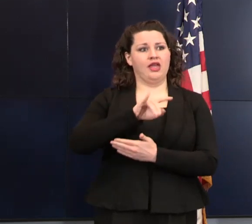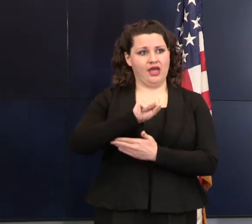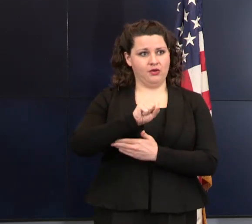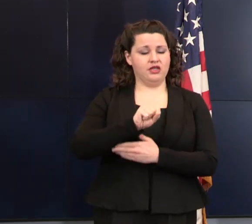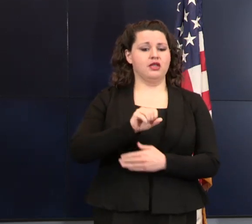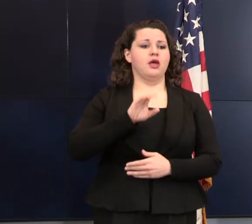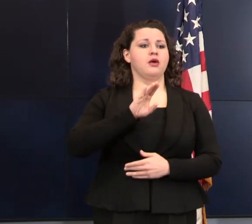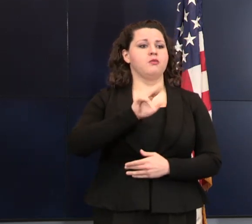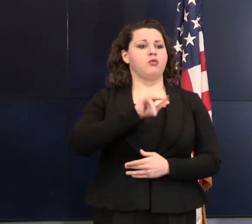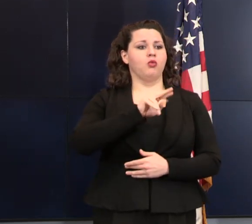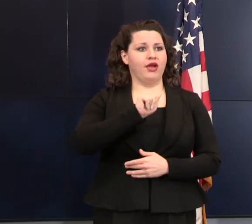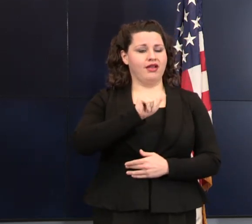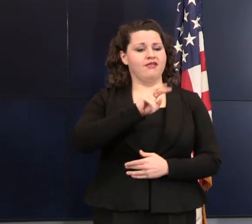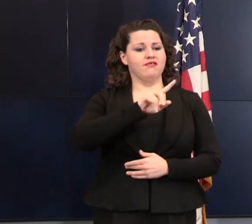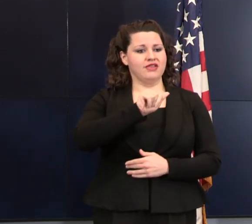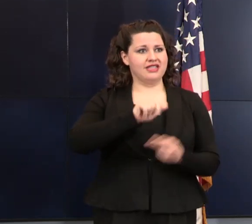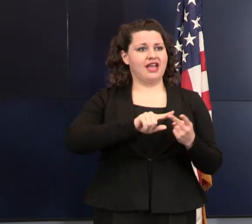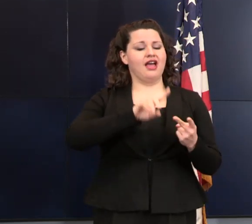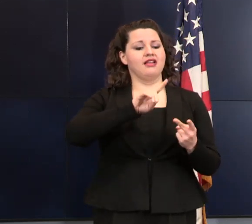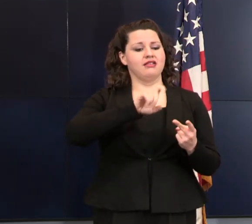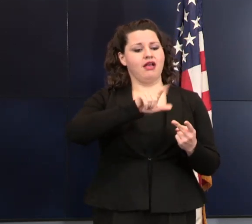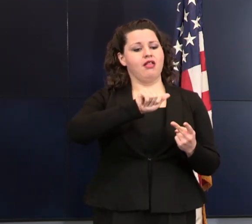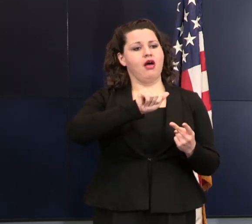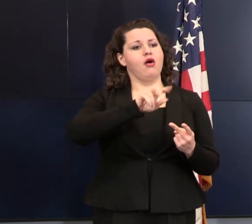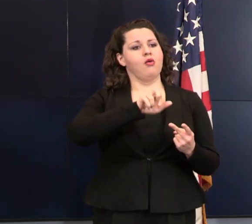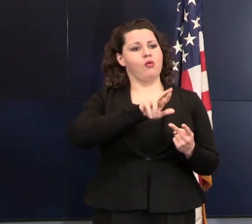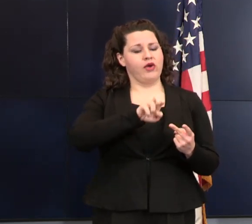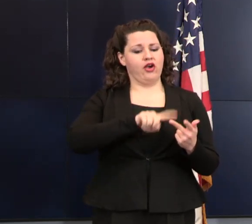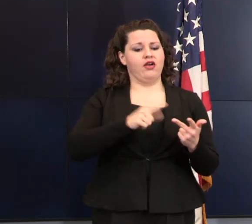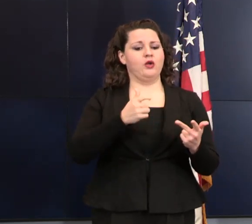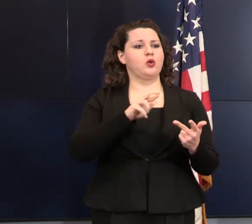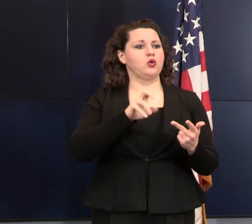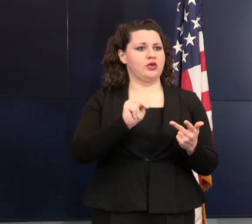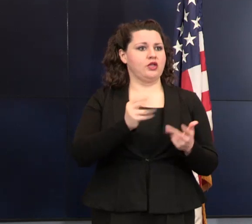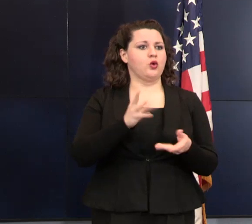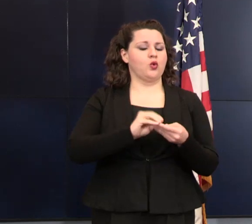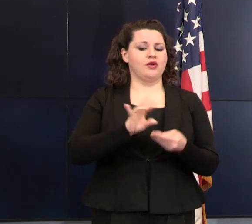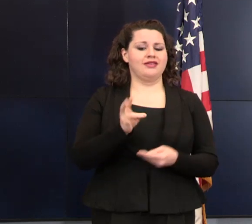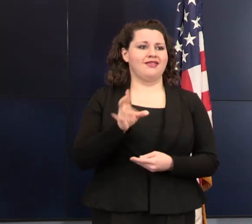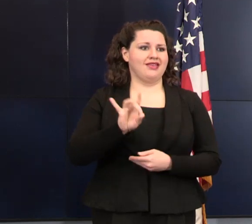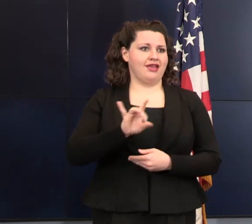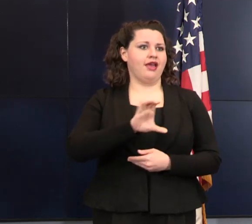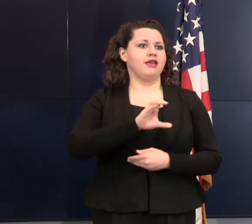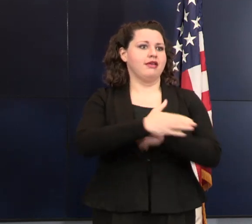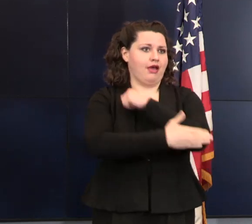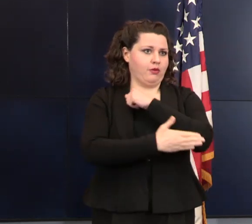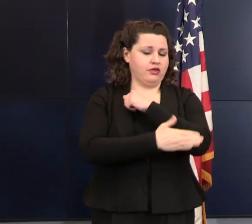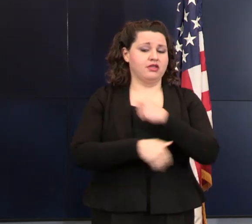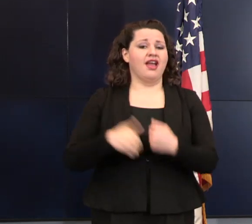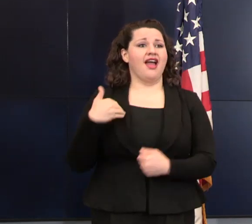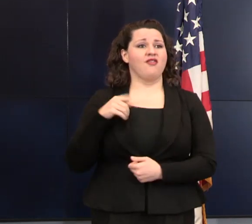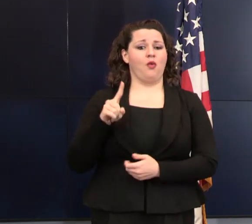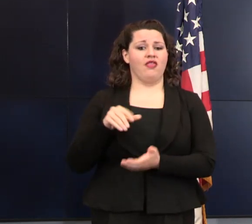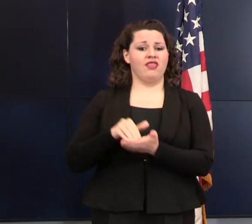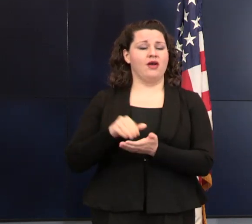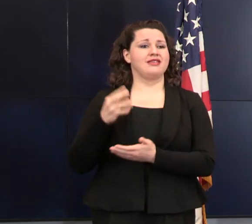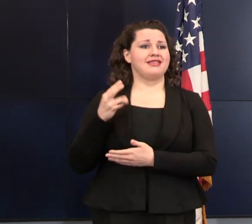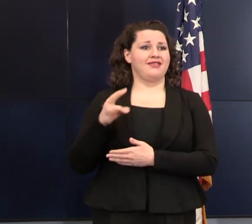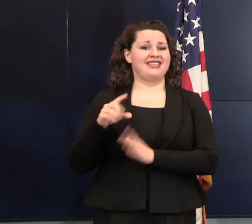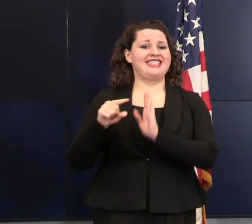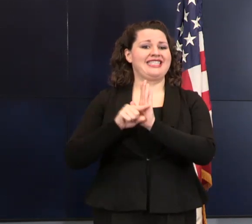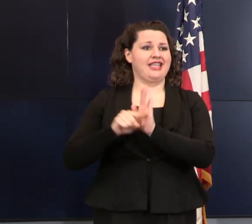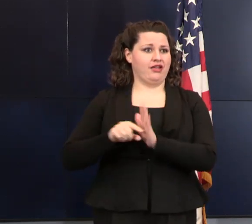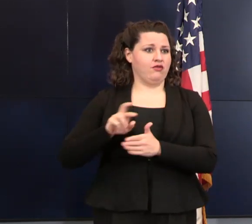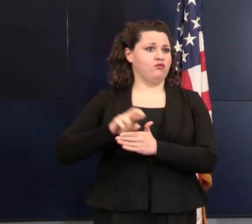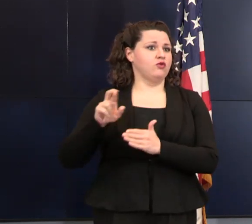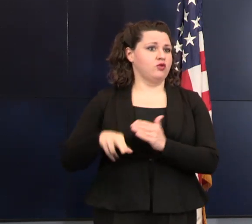Vista, Delaware, and Greene, for a total of 78 counties. We have 1,017 negative cases today